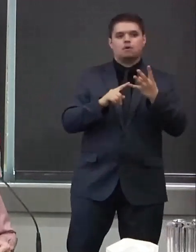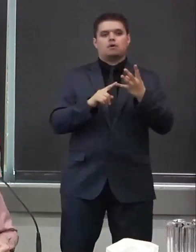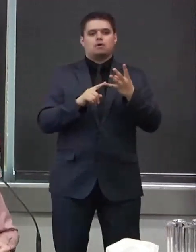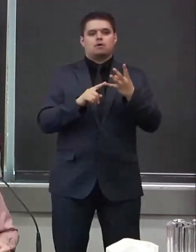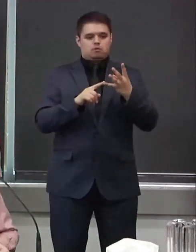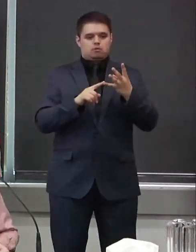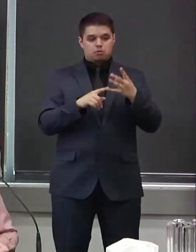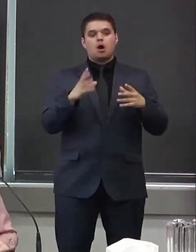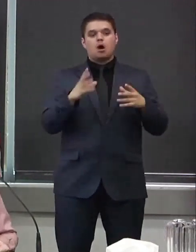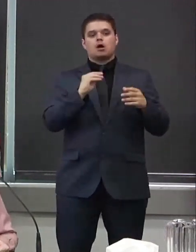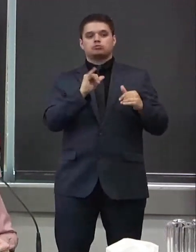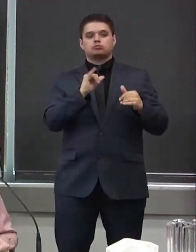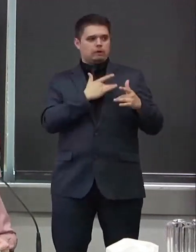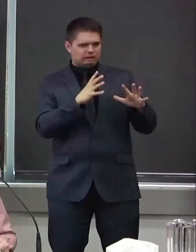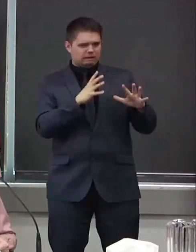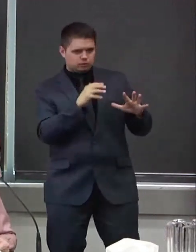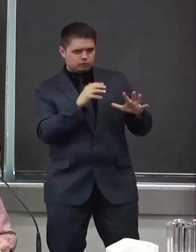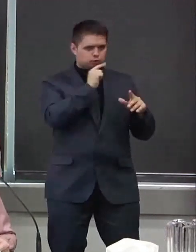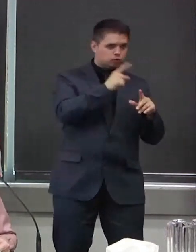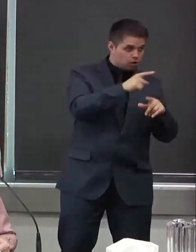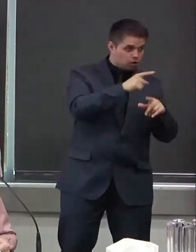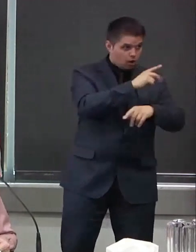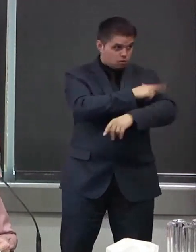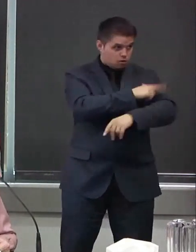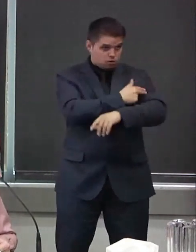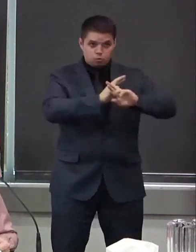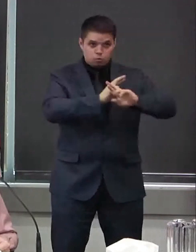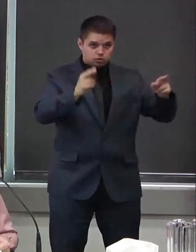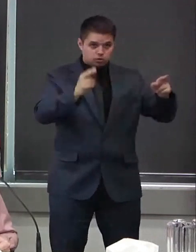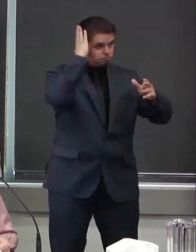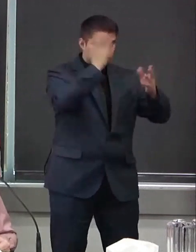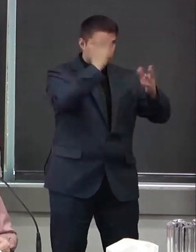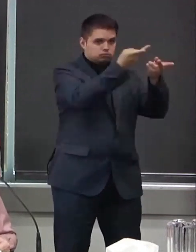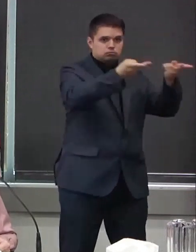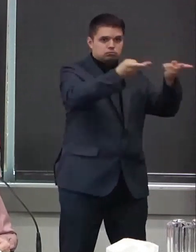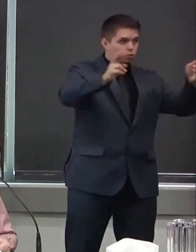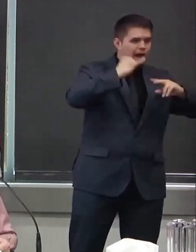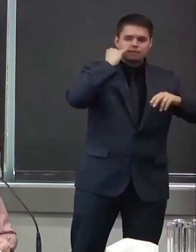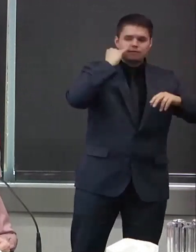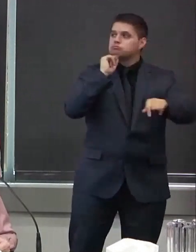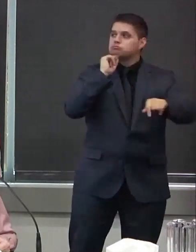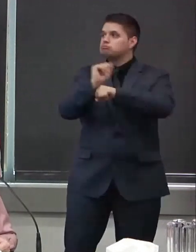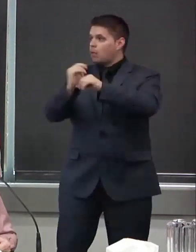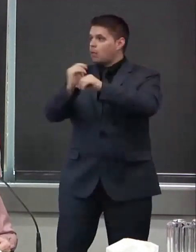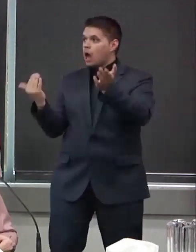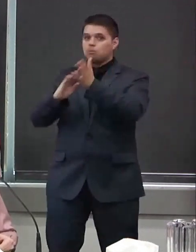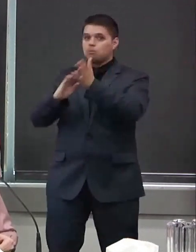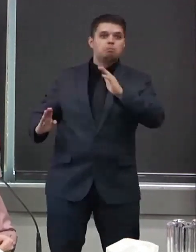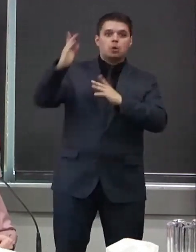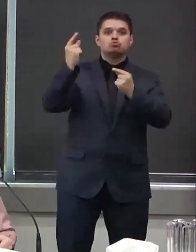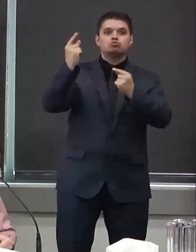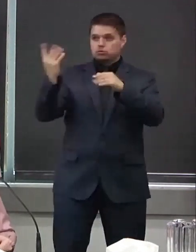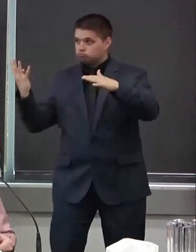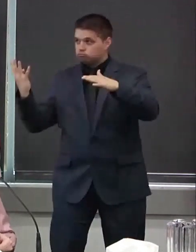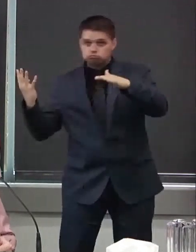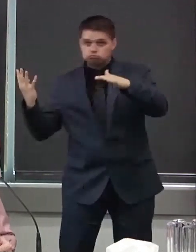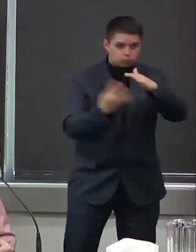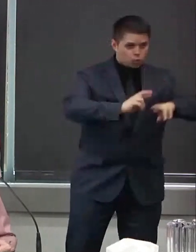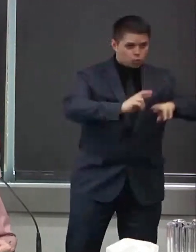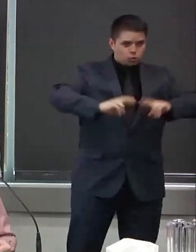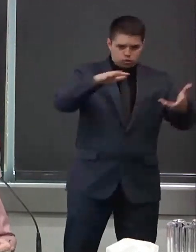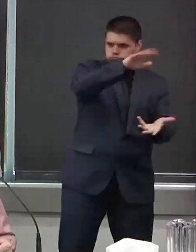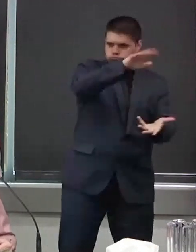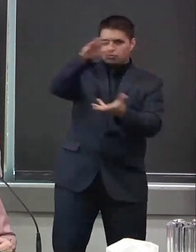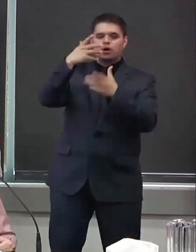capacity. Do we have the capacity to treat those most seriously ill with the personal protective equipment on hand to respond to a surge